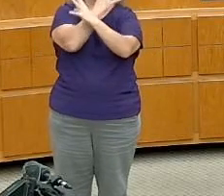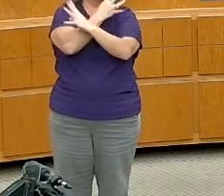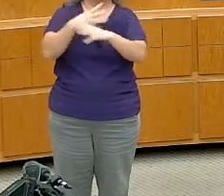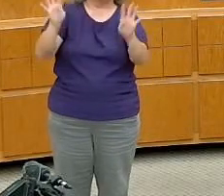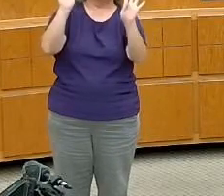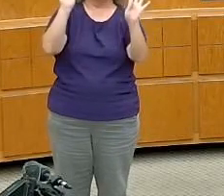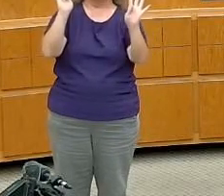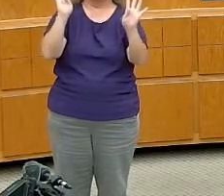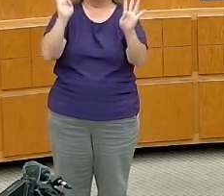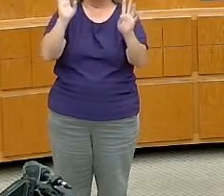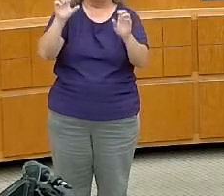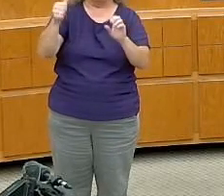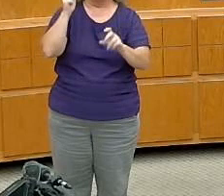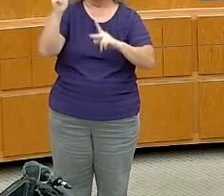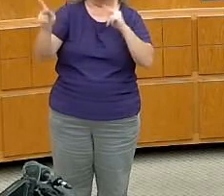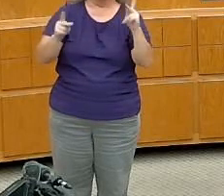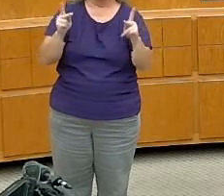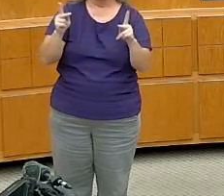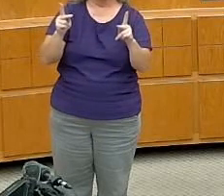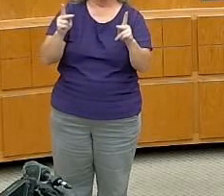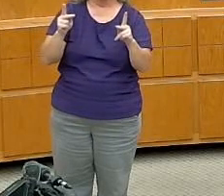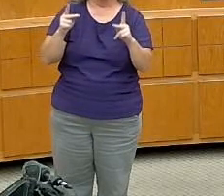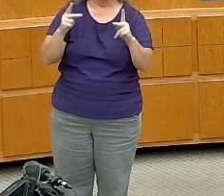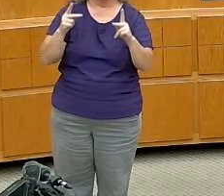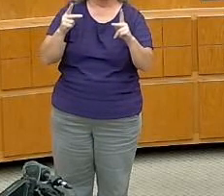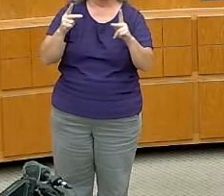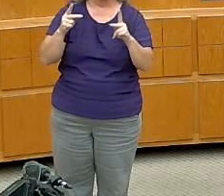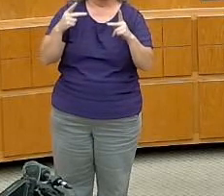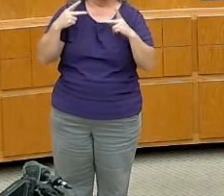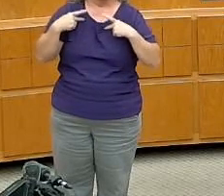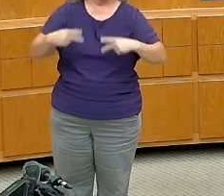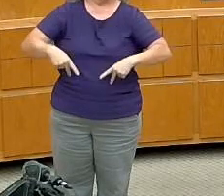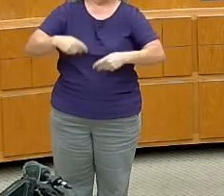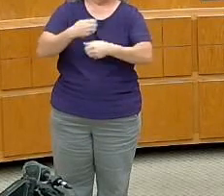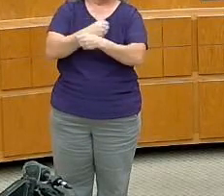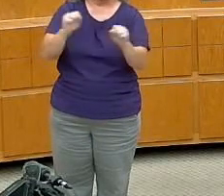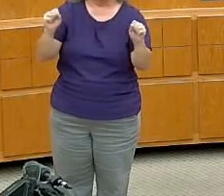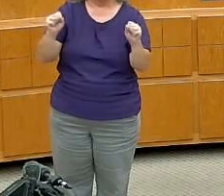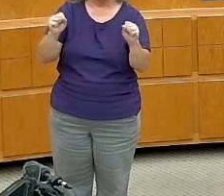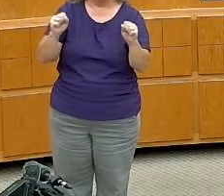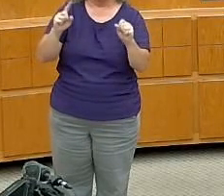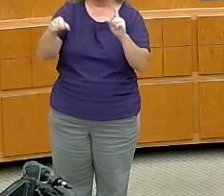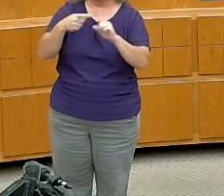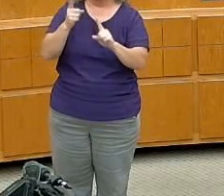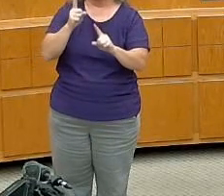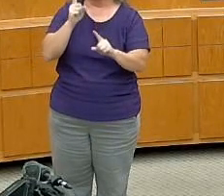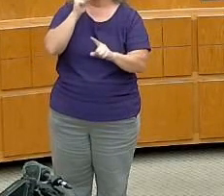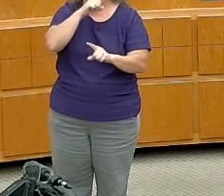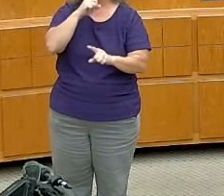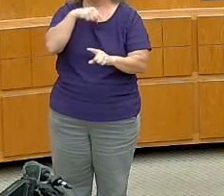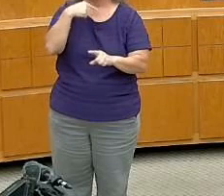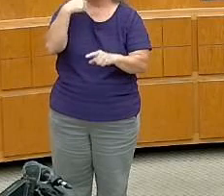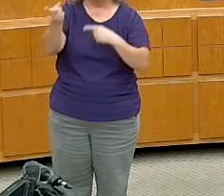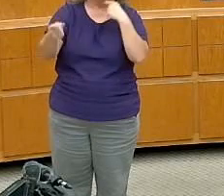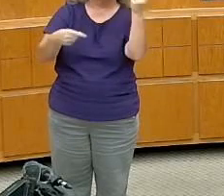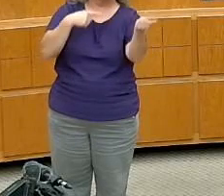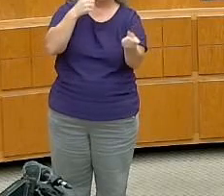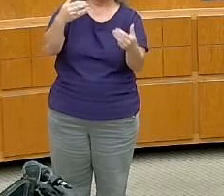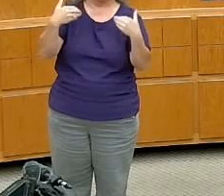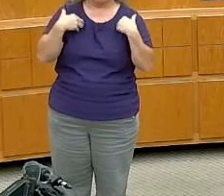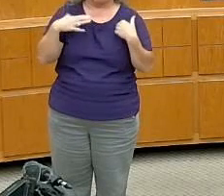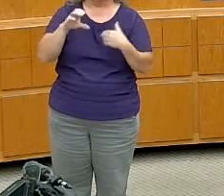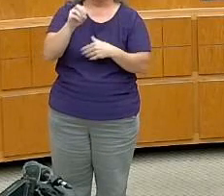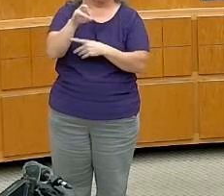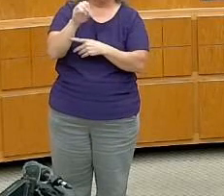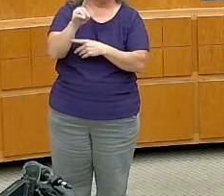for everybody else's personal safety when they make these ridiculous claims that are baseless. And I